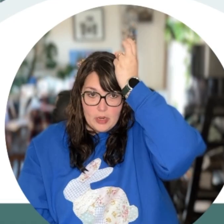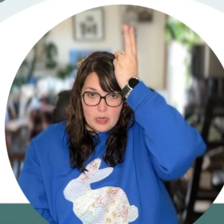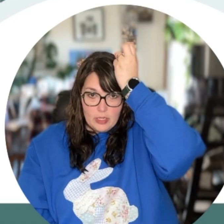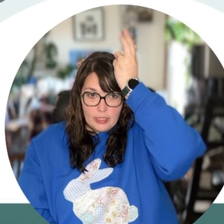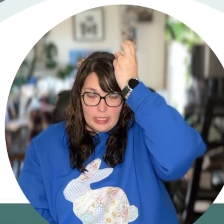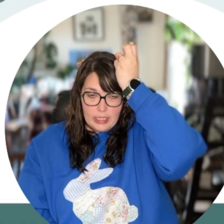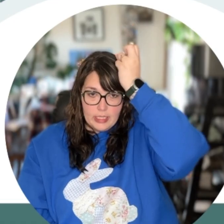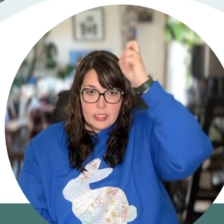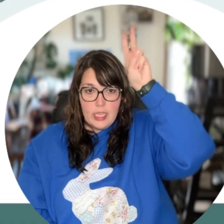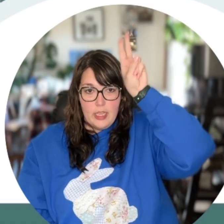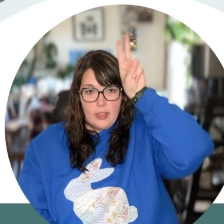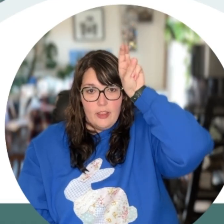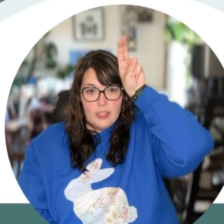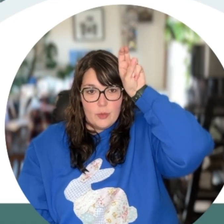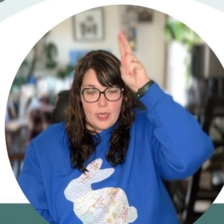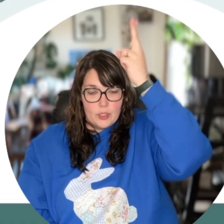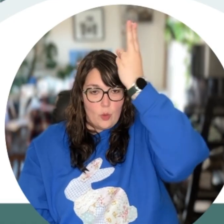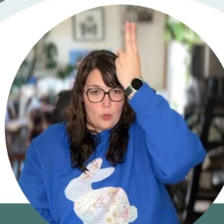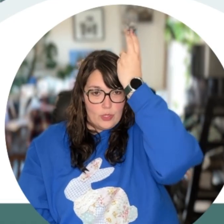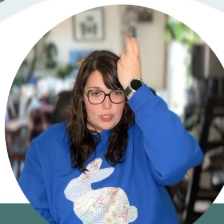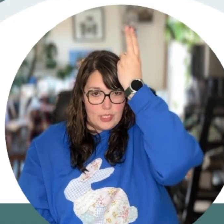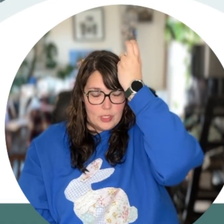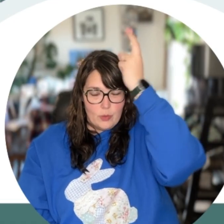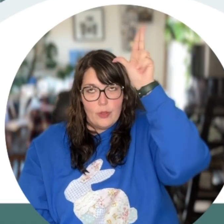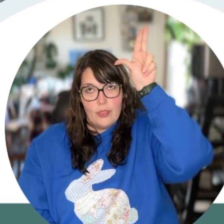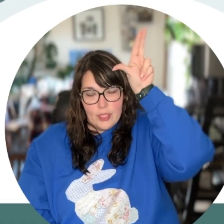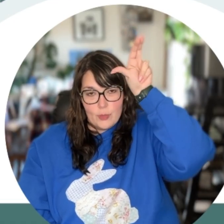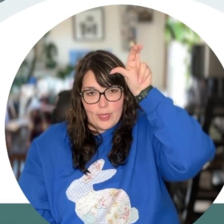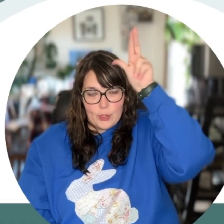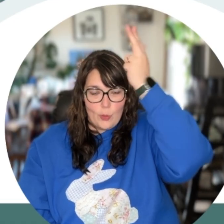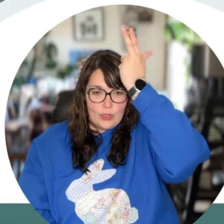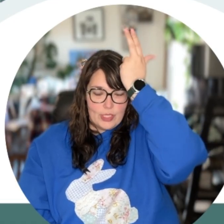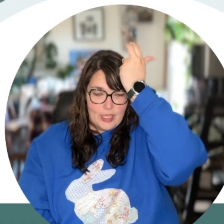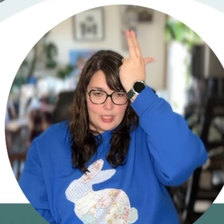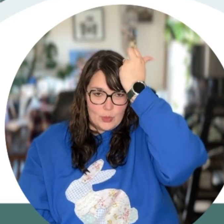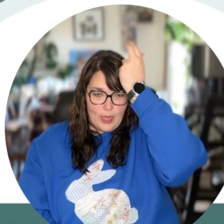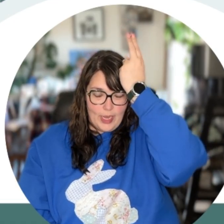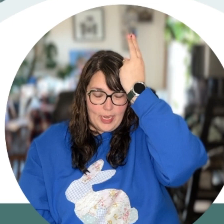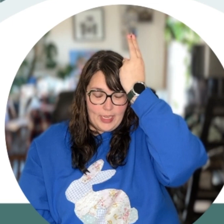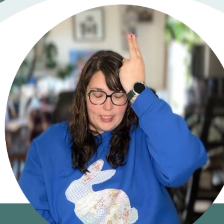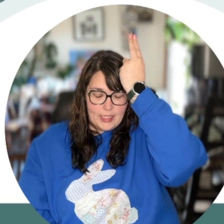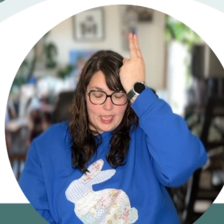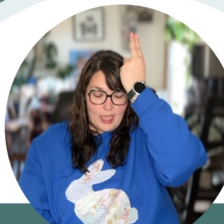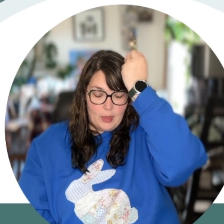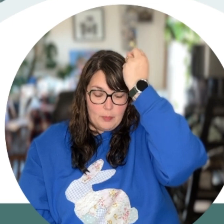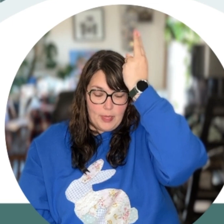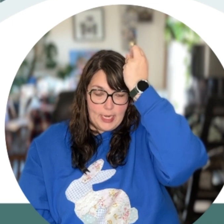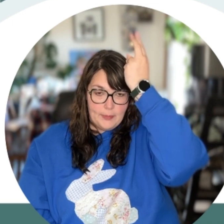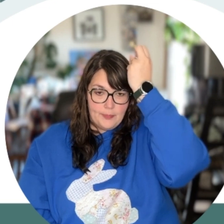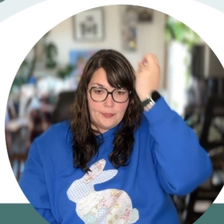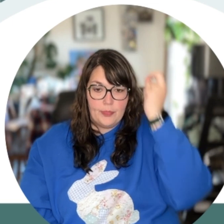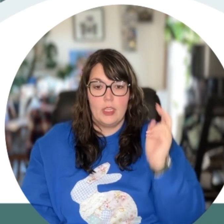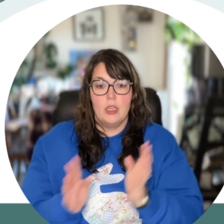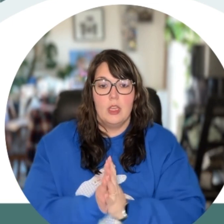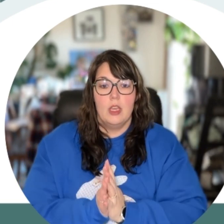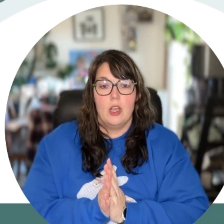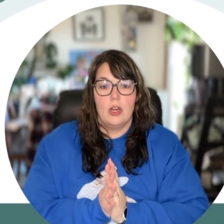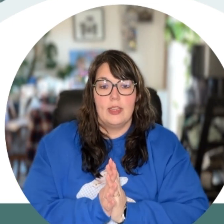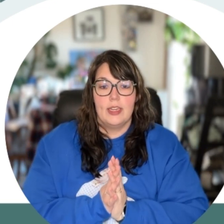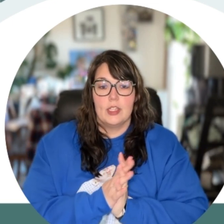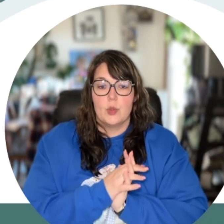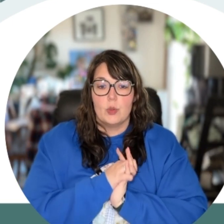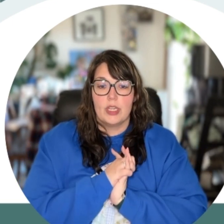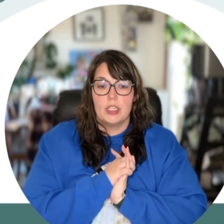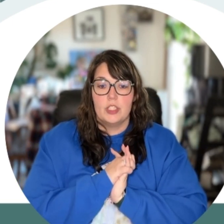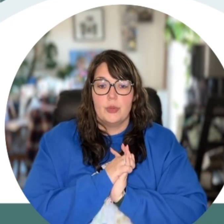up here like this. This way is horse, this way is horse. This way is bunny. All